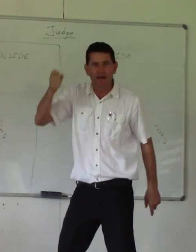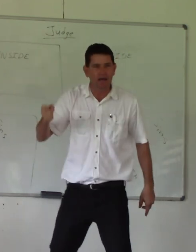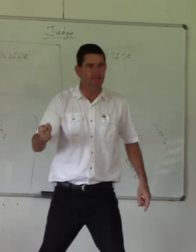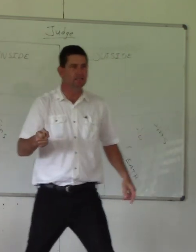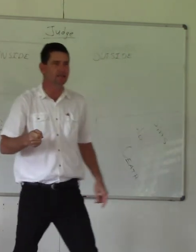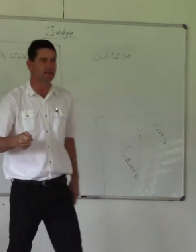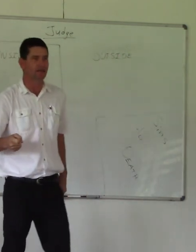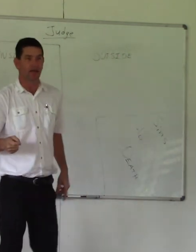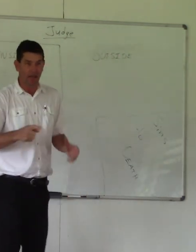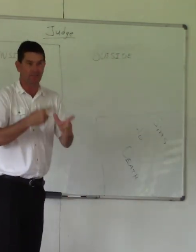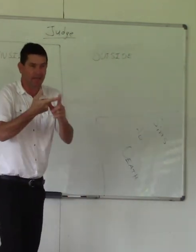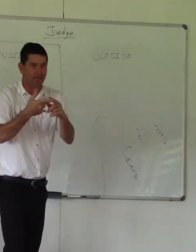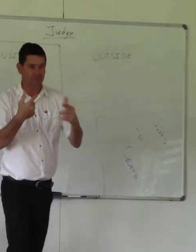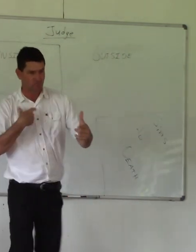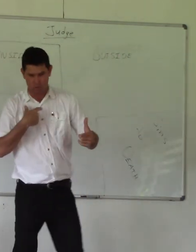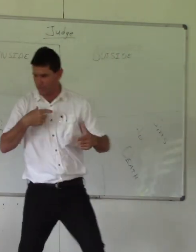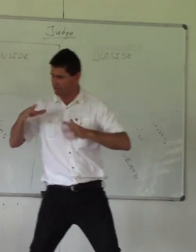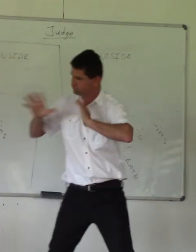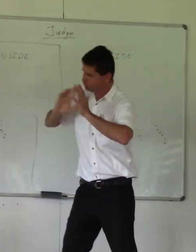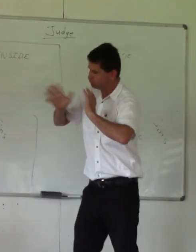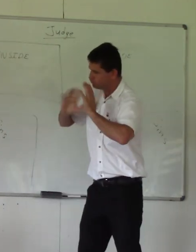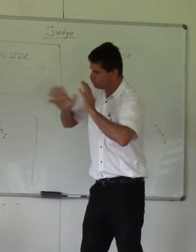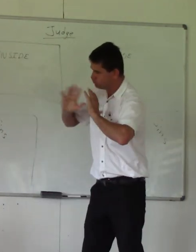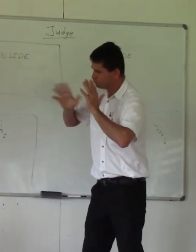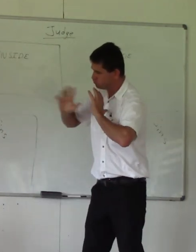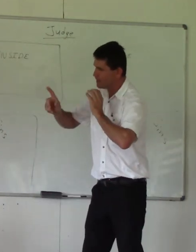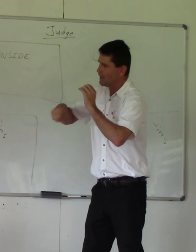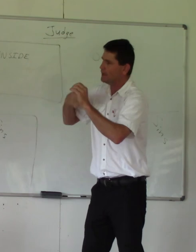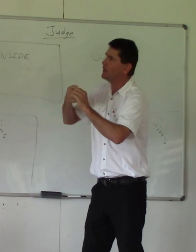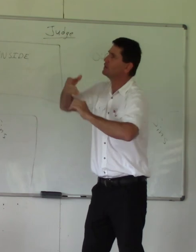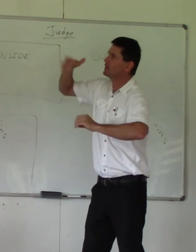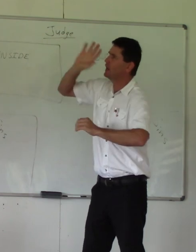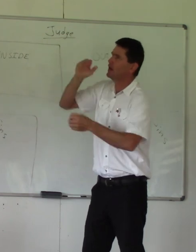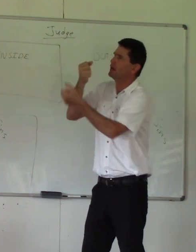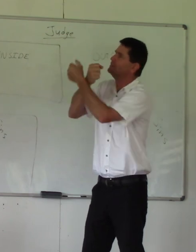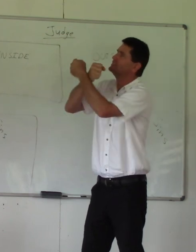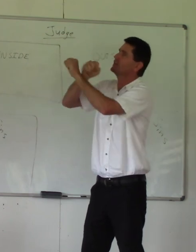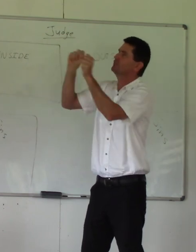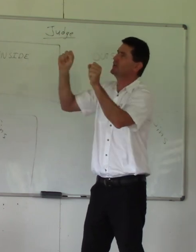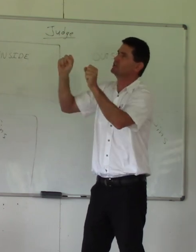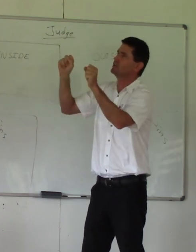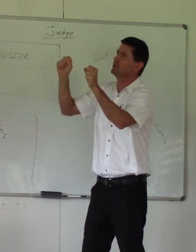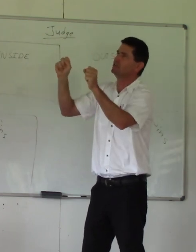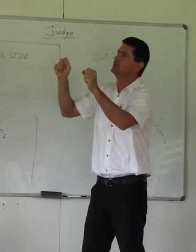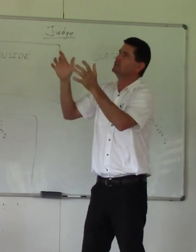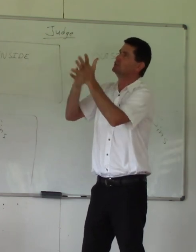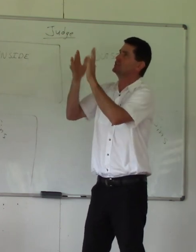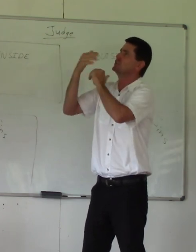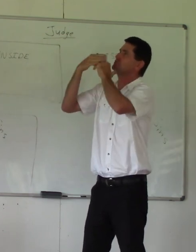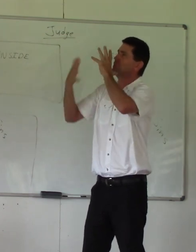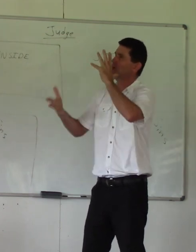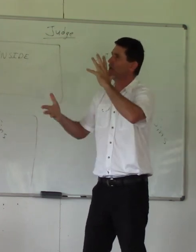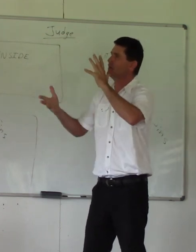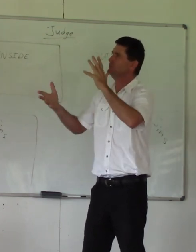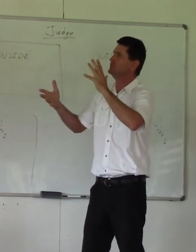Because, and then we about God, salvation, Jesus' blood,